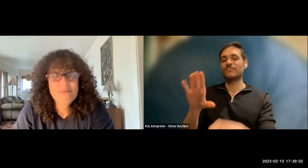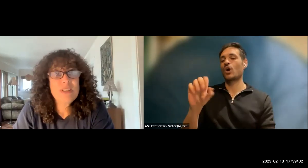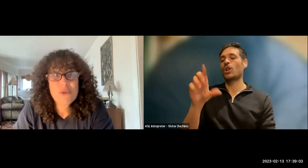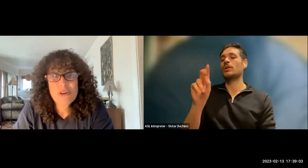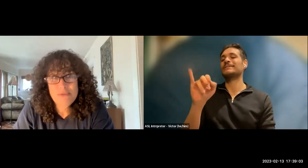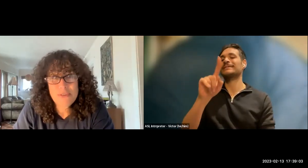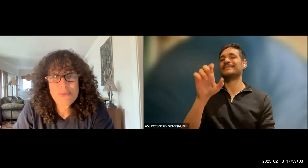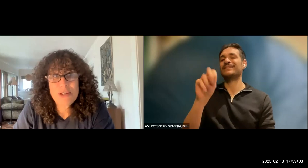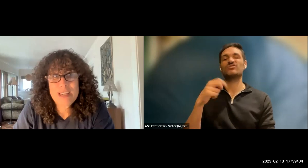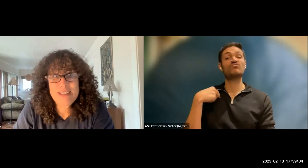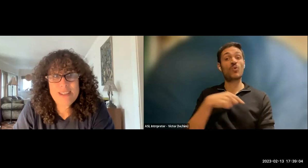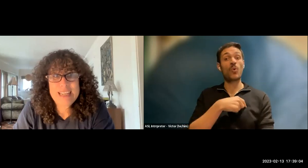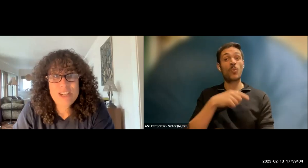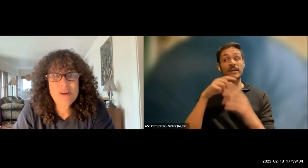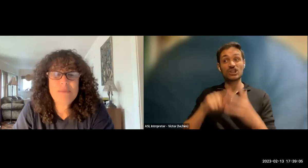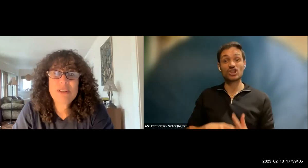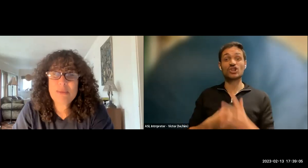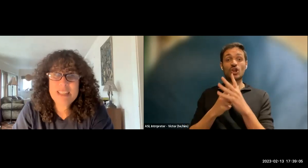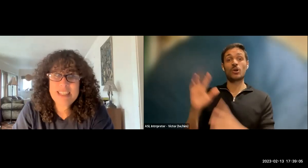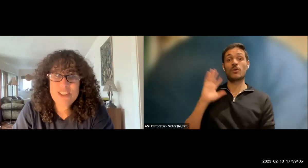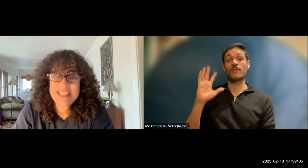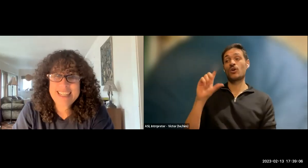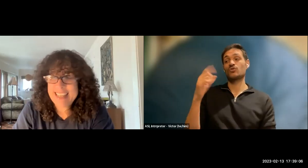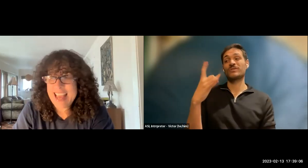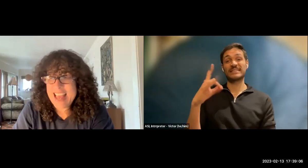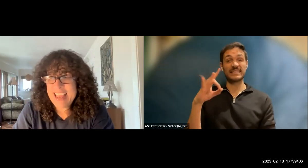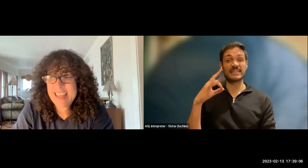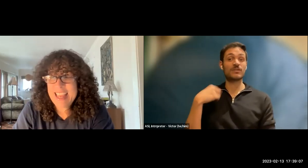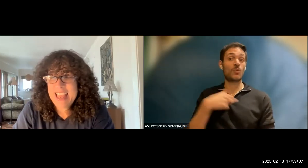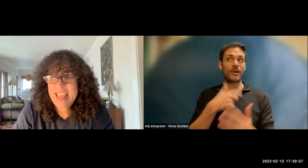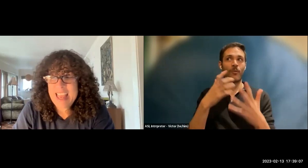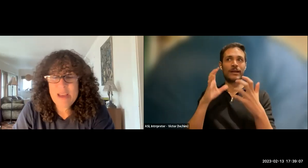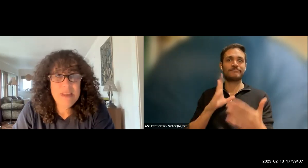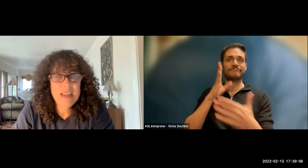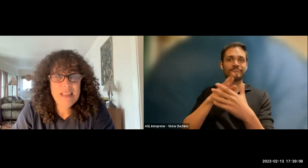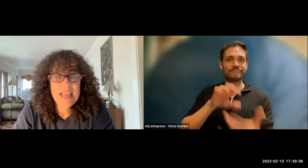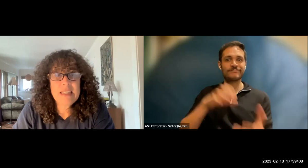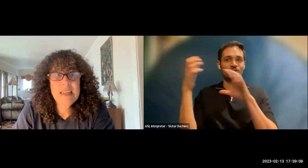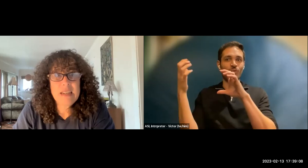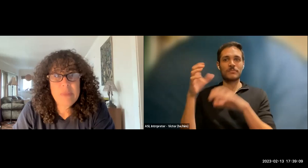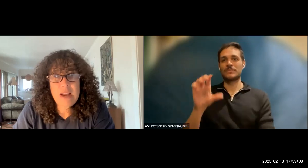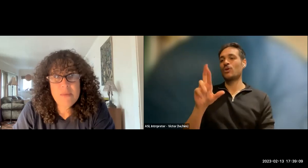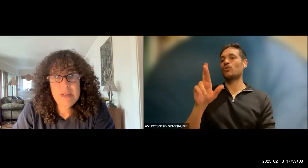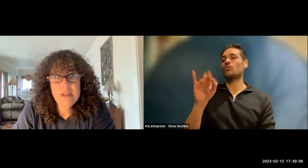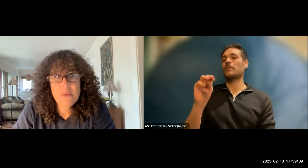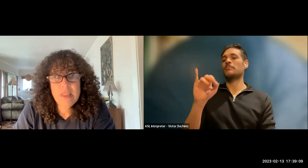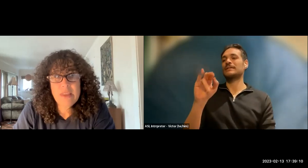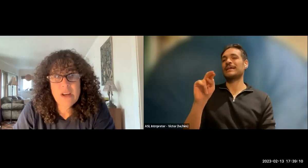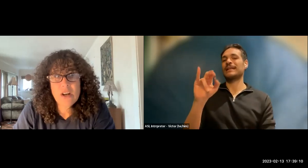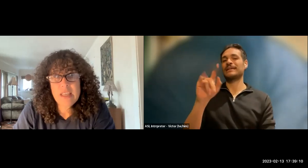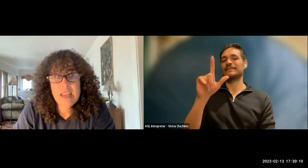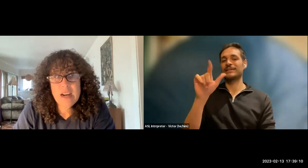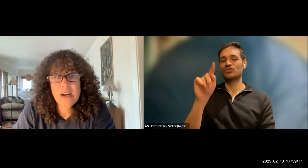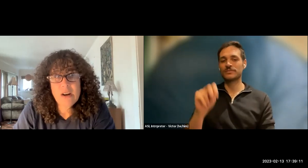to support folks working to interrupt criminalization. I am a light-skinned Black woman